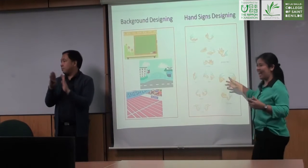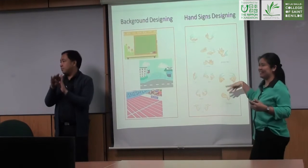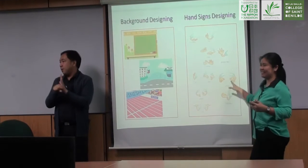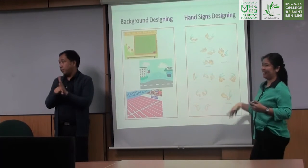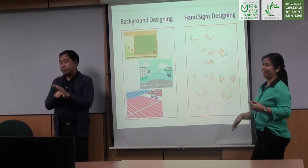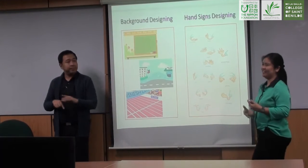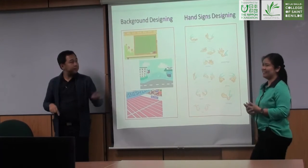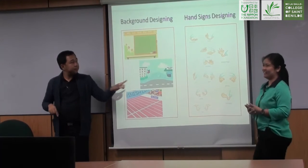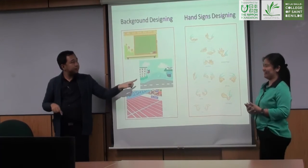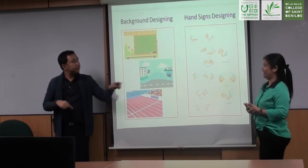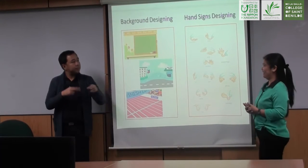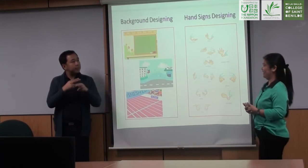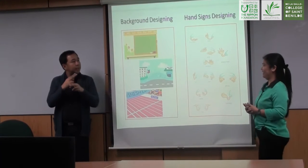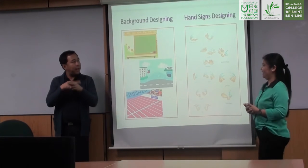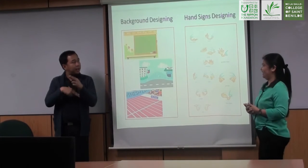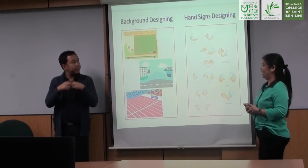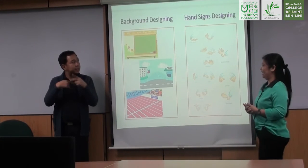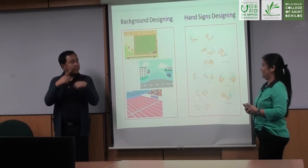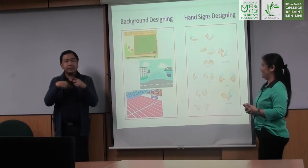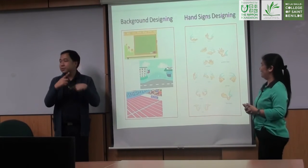here's the hand signs.